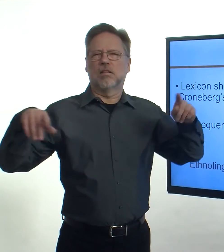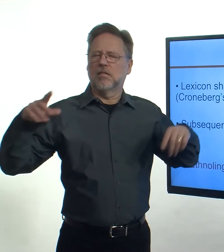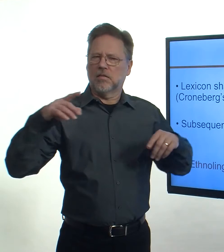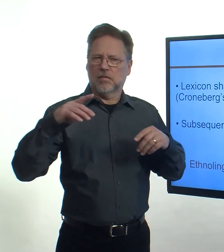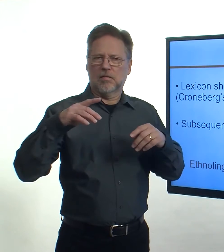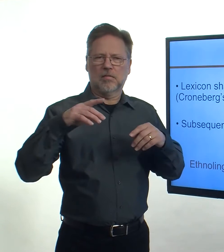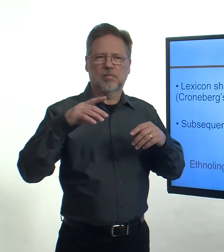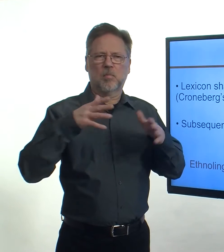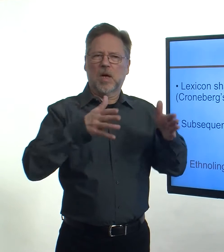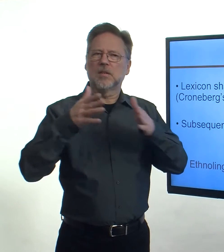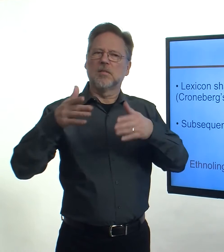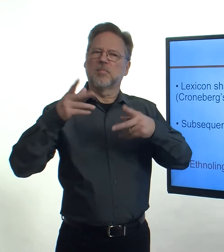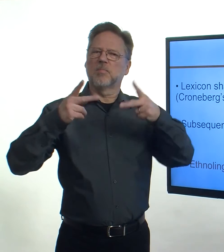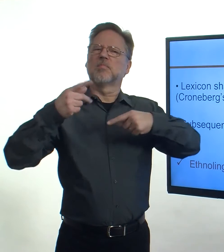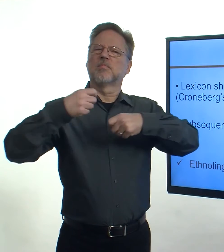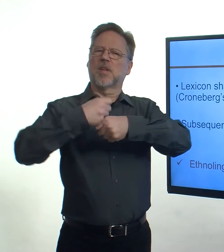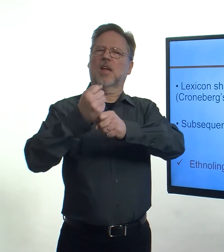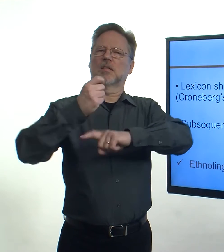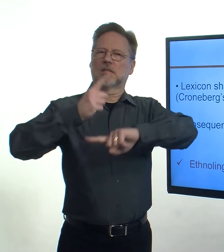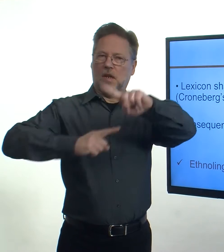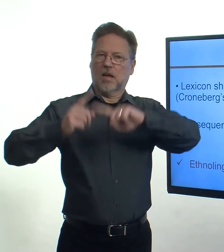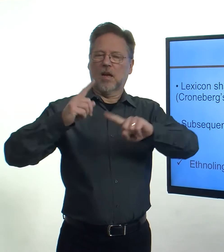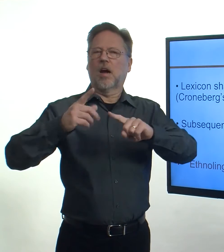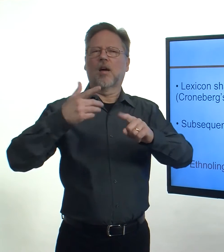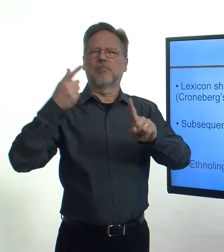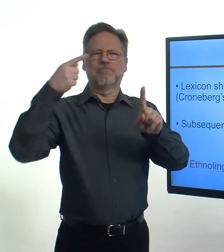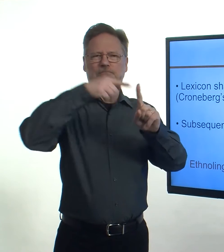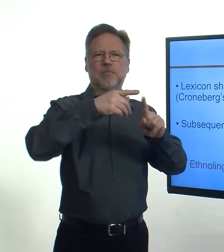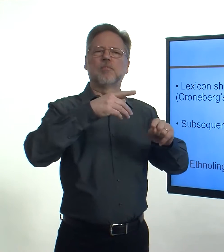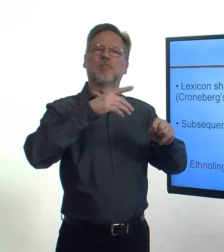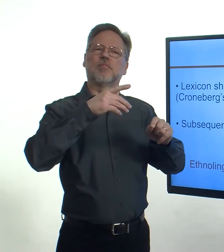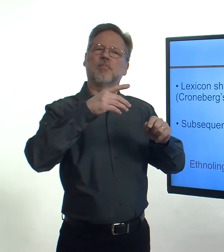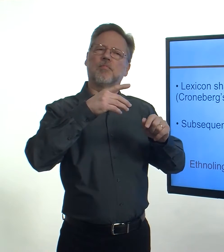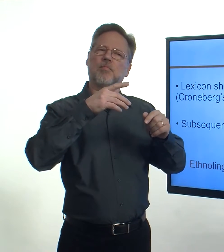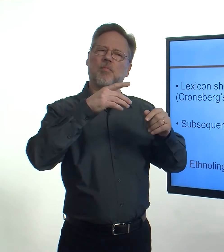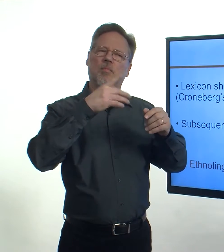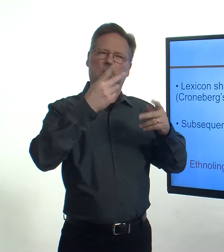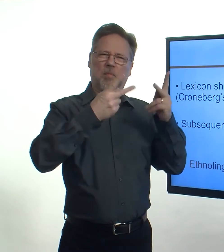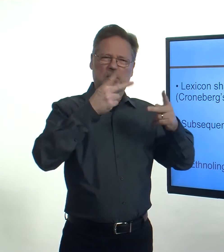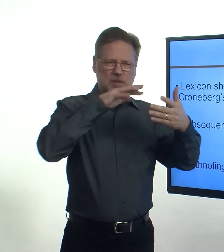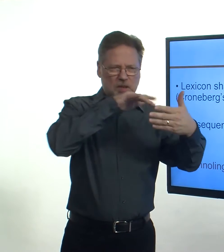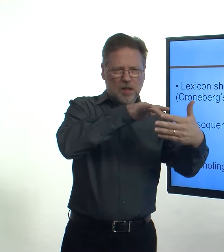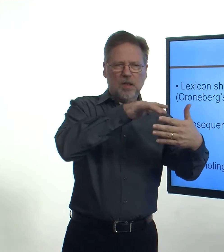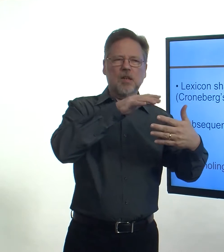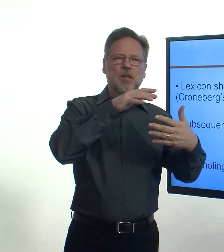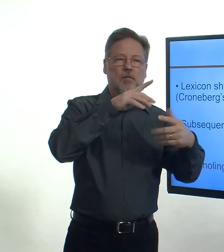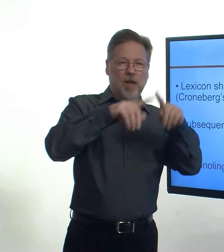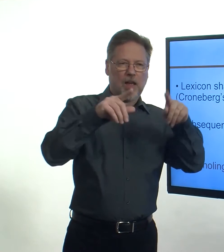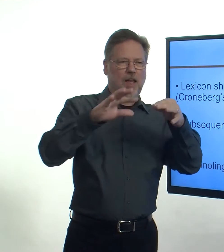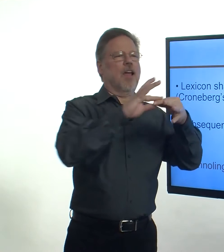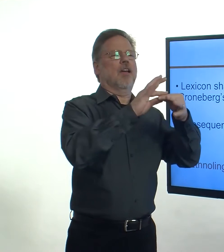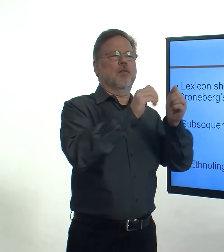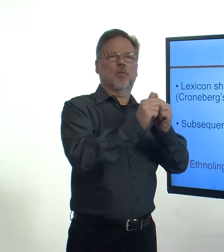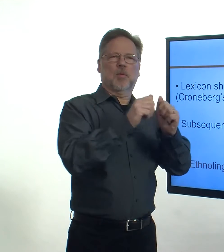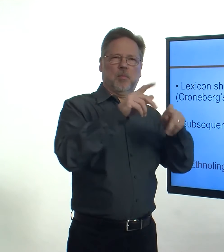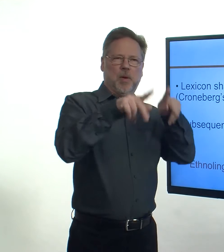There are different ways that people form signs. Studies show that this variation often has to do with social